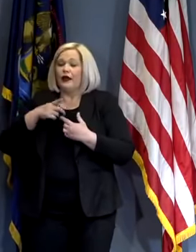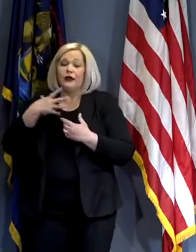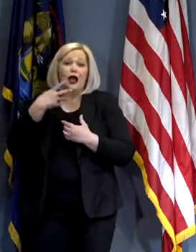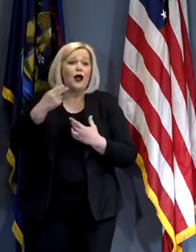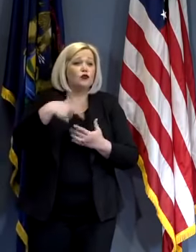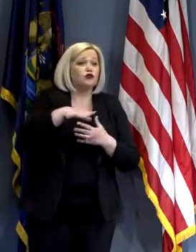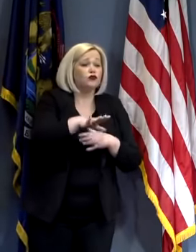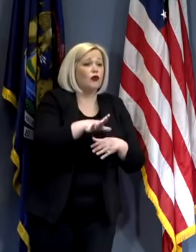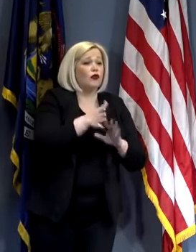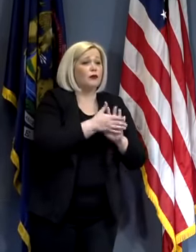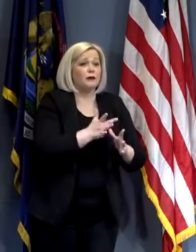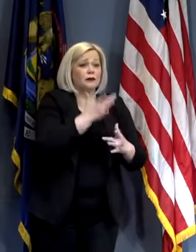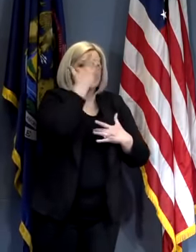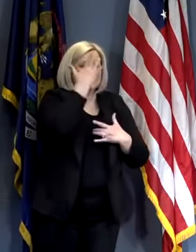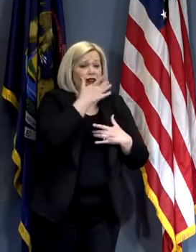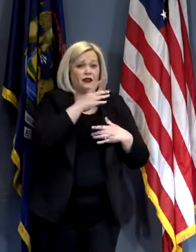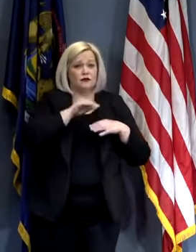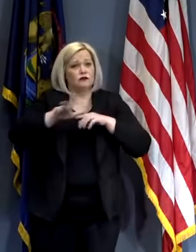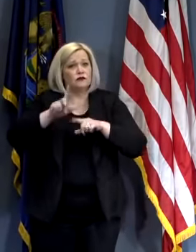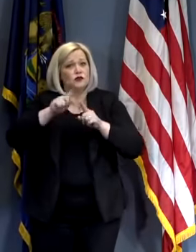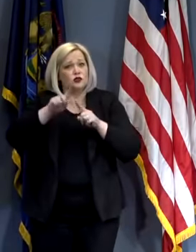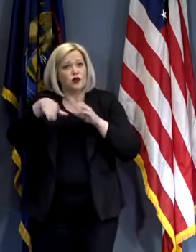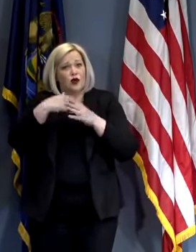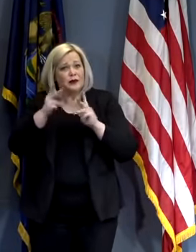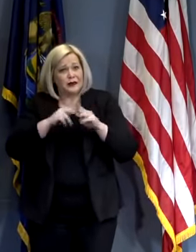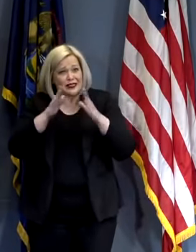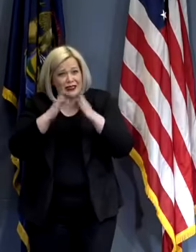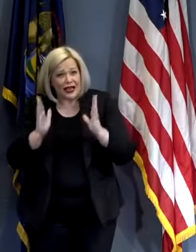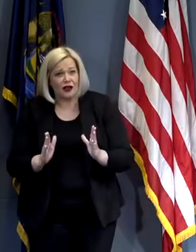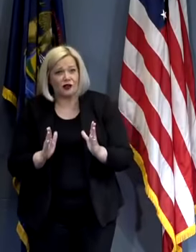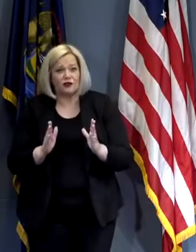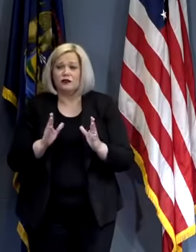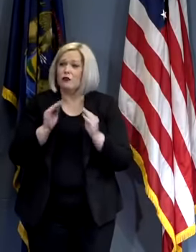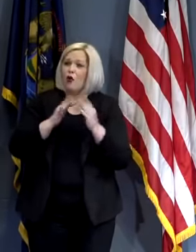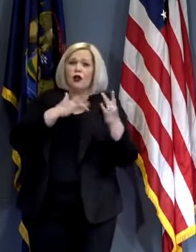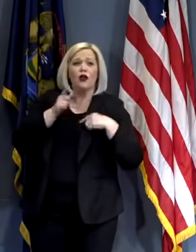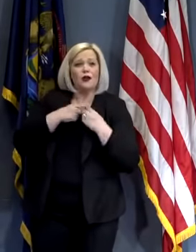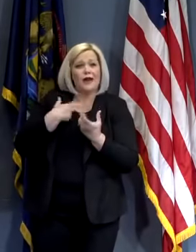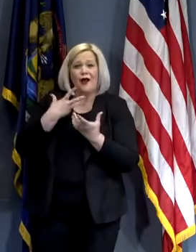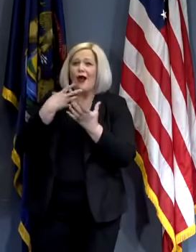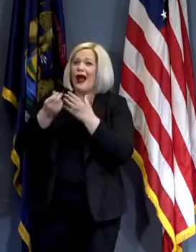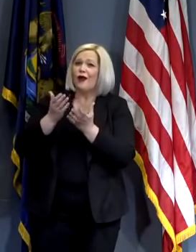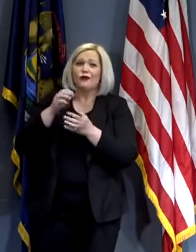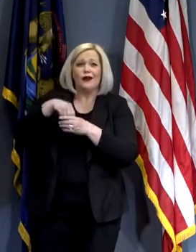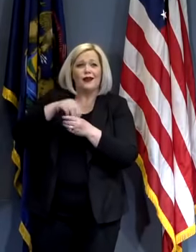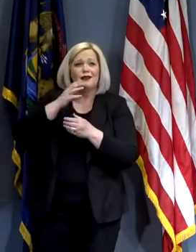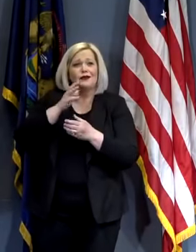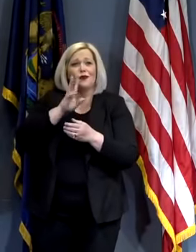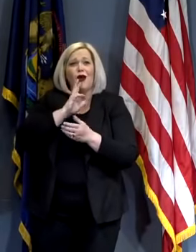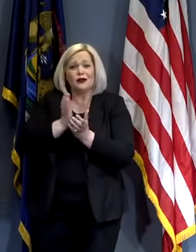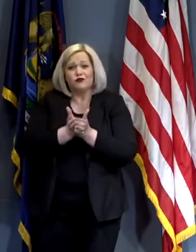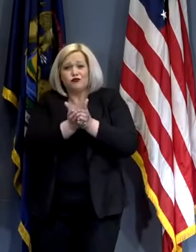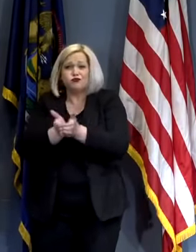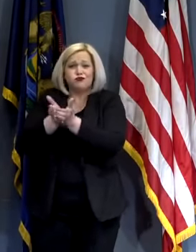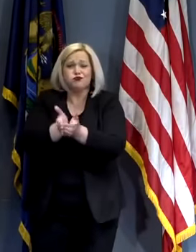in this great state actually believes that they care more about jet skiing than saving the lives of the elderly or the